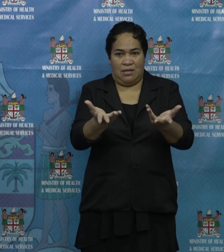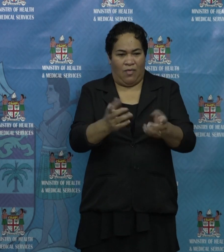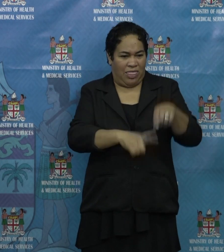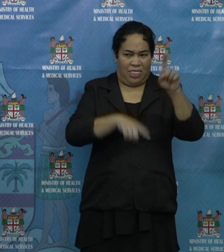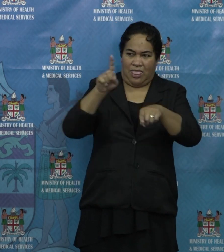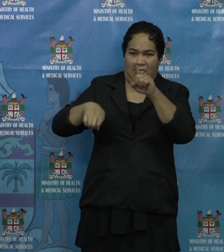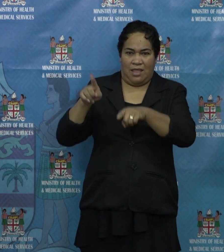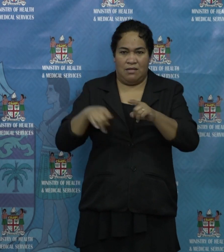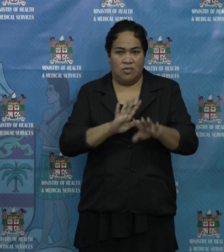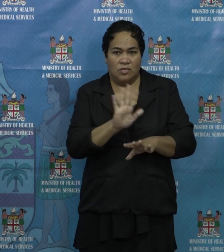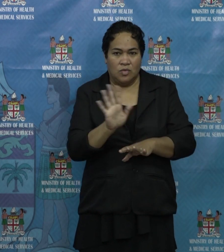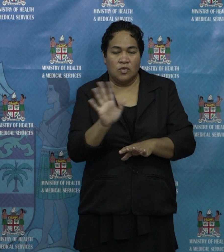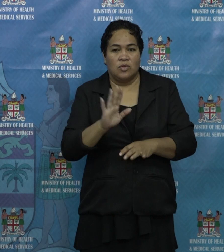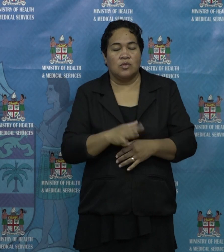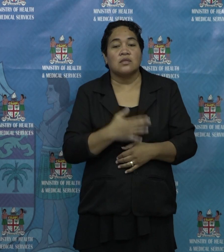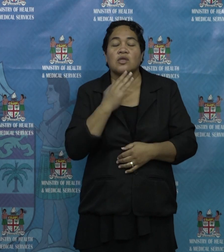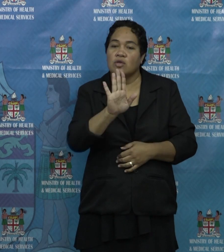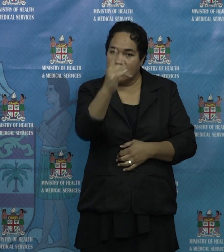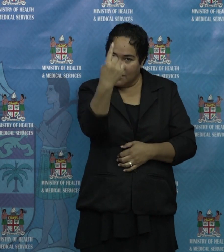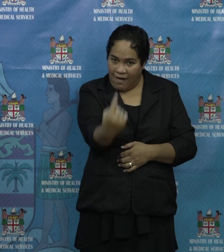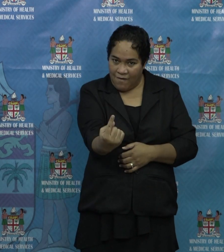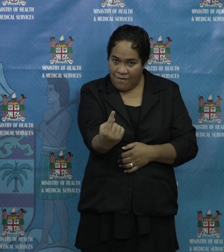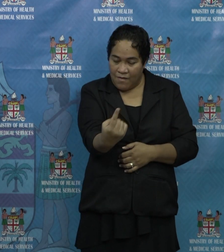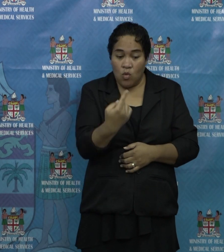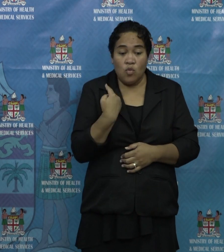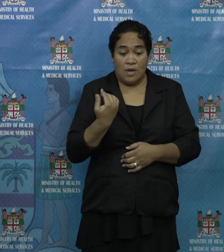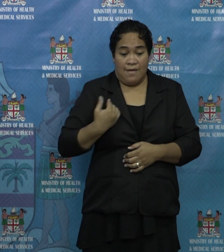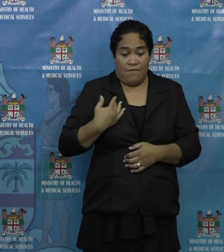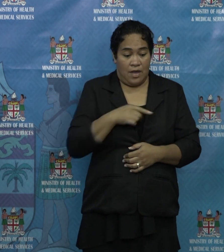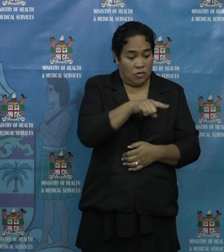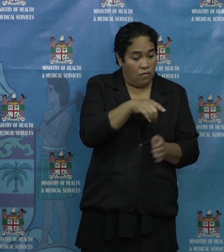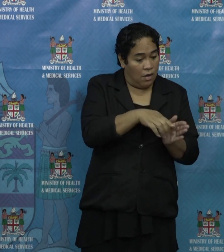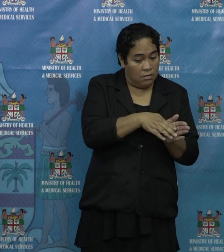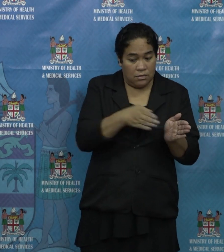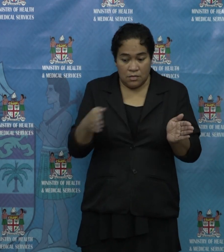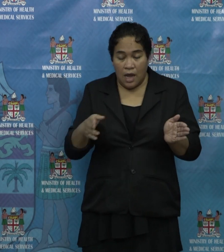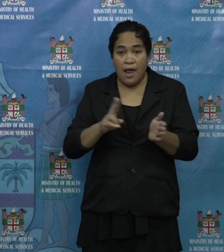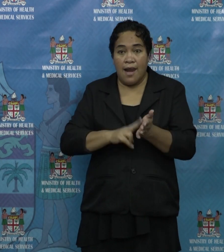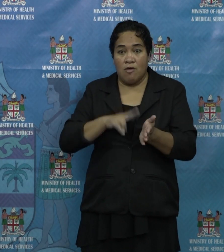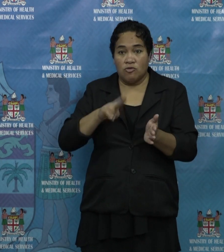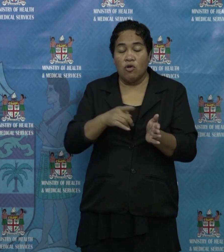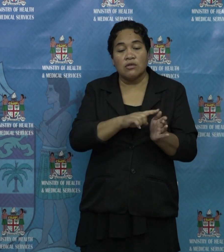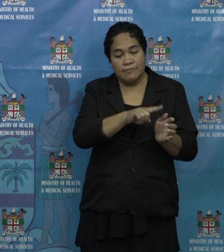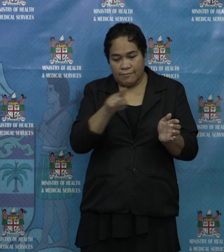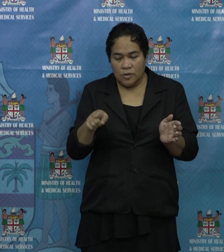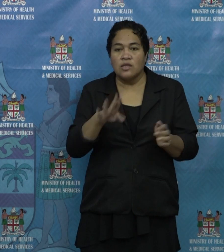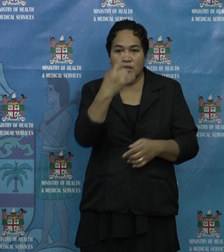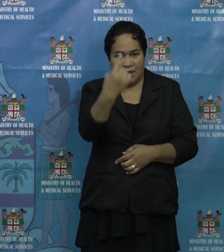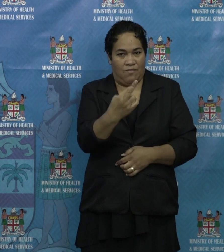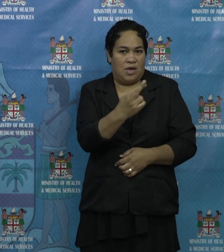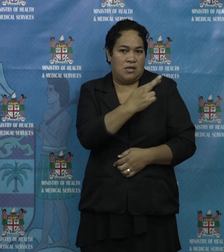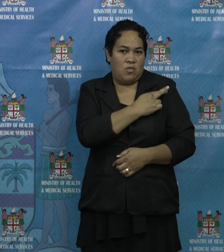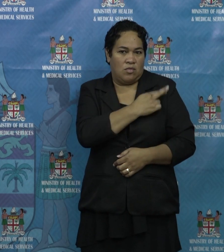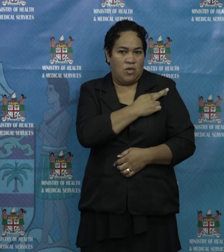households. Only you, those living in the Suva Nosori area, can hold yourselves accountable for